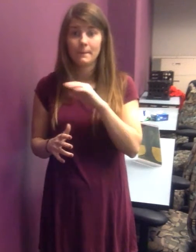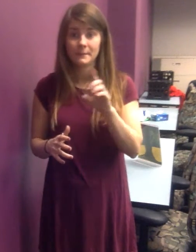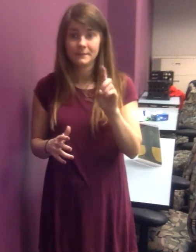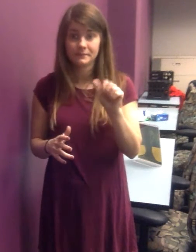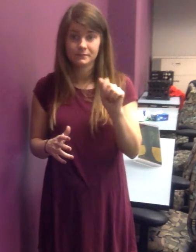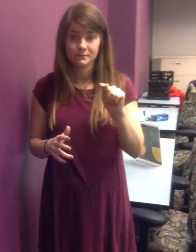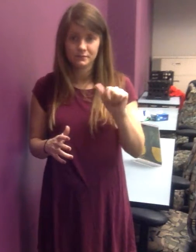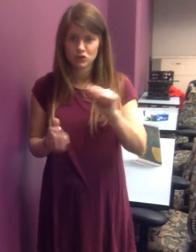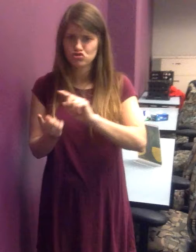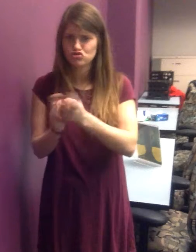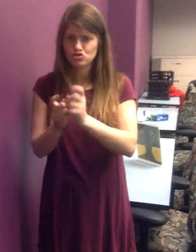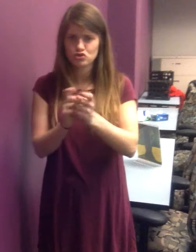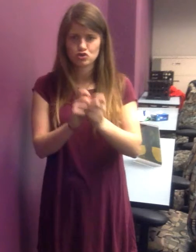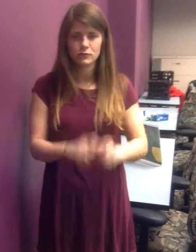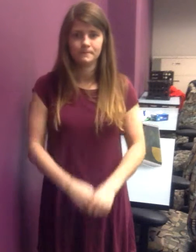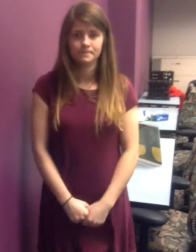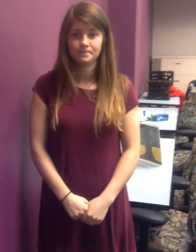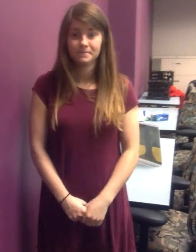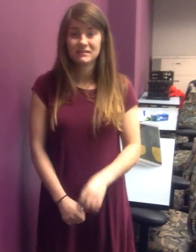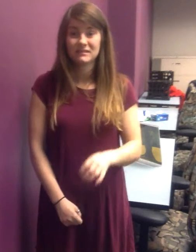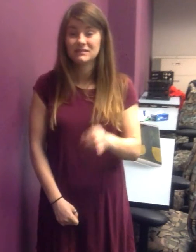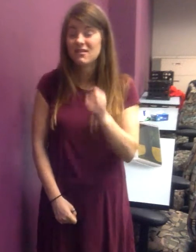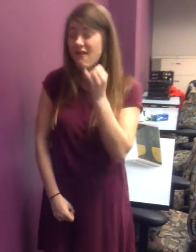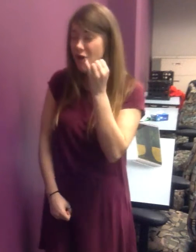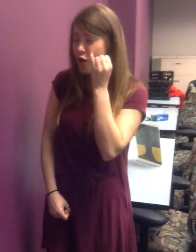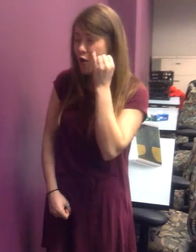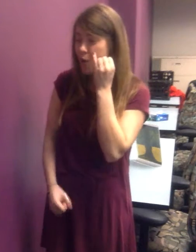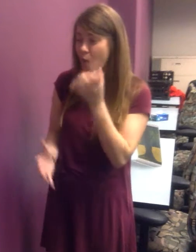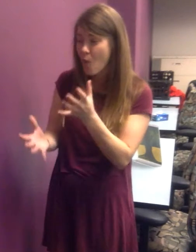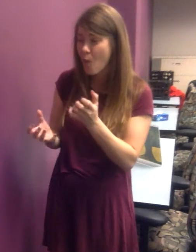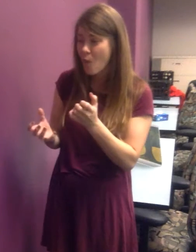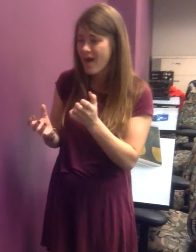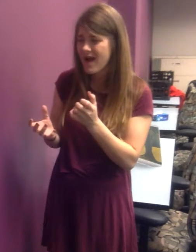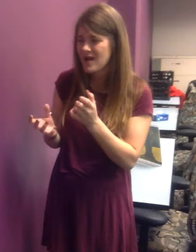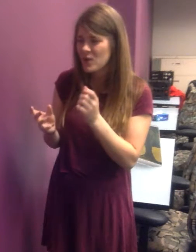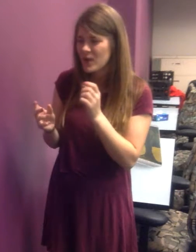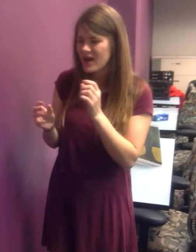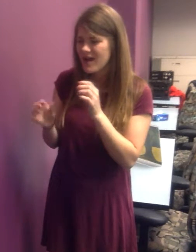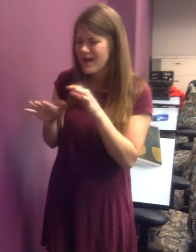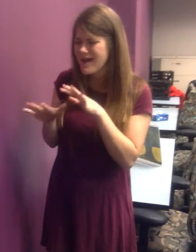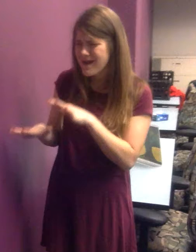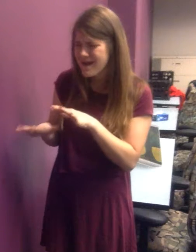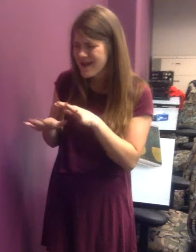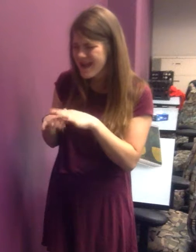the endpoints of your time series, the starting month and the ending month. And you can come up with, maybe you can come up with something that